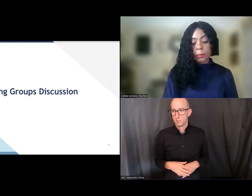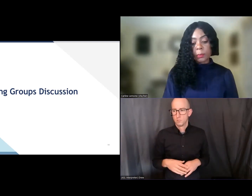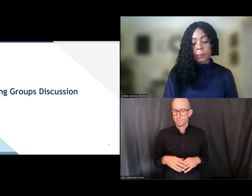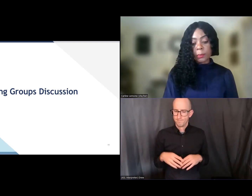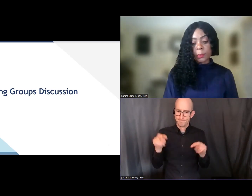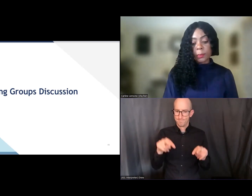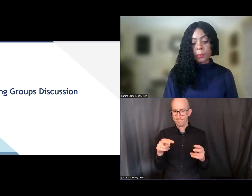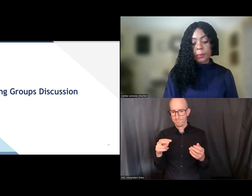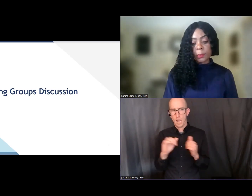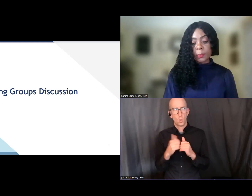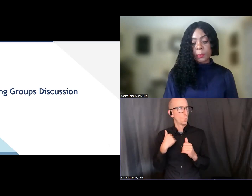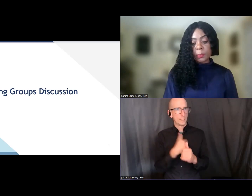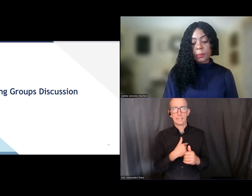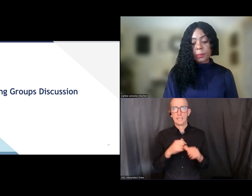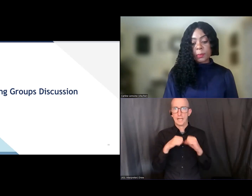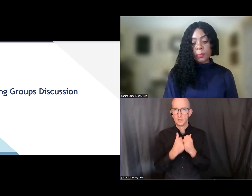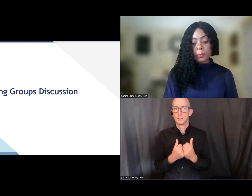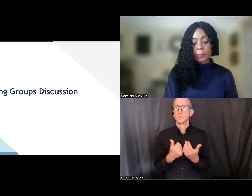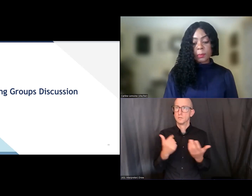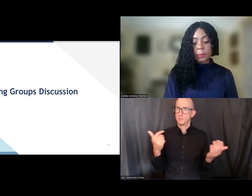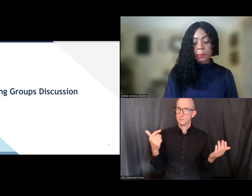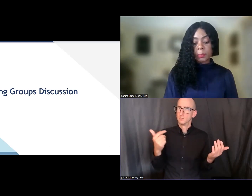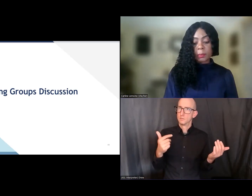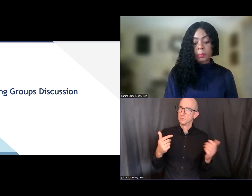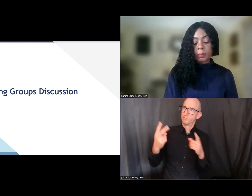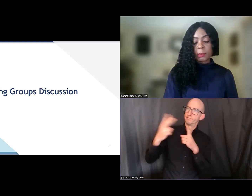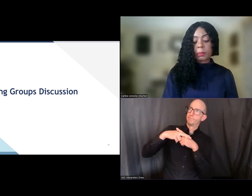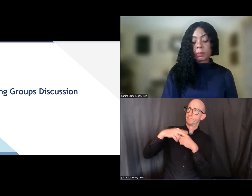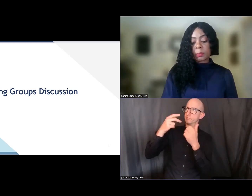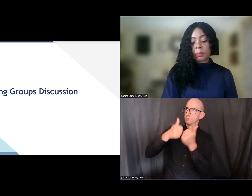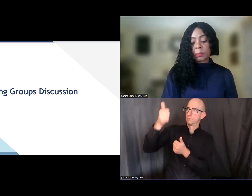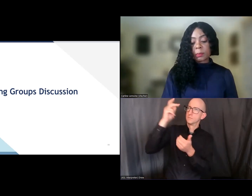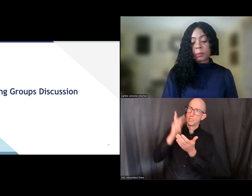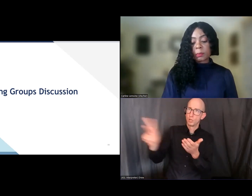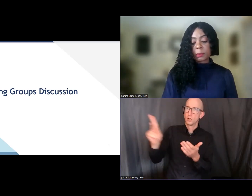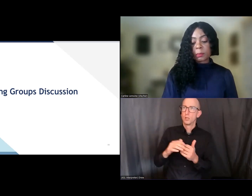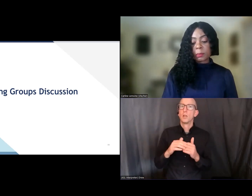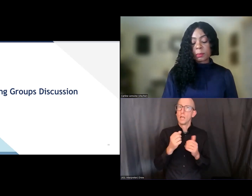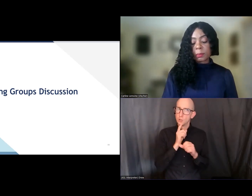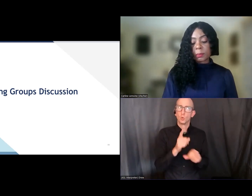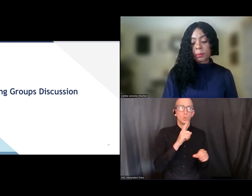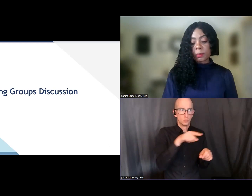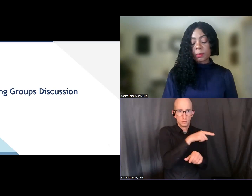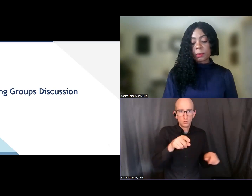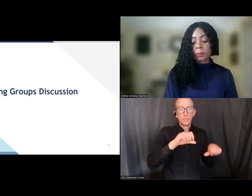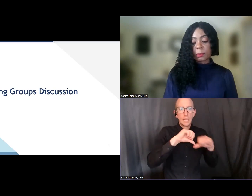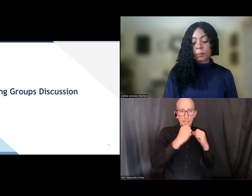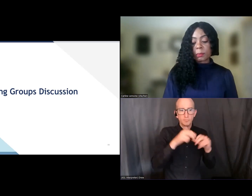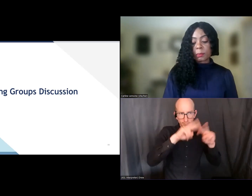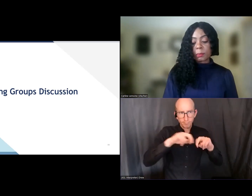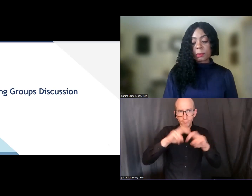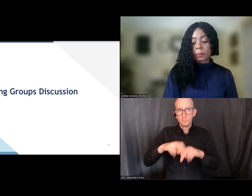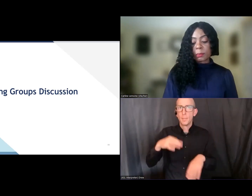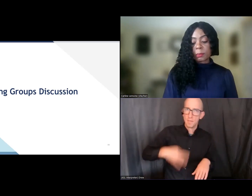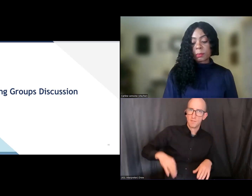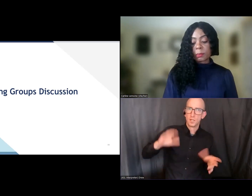we as an agency, as a secretariat, ensuring that agencies are looking at that benefit versus burdens.